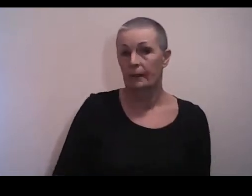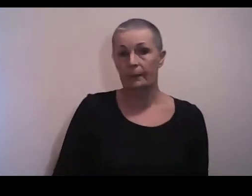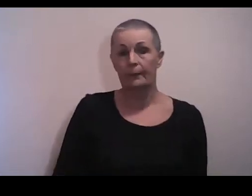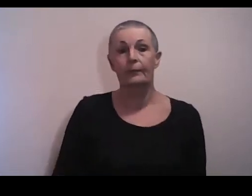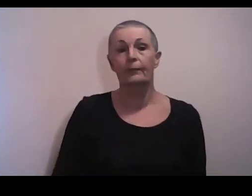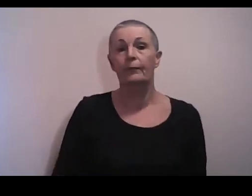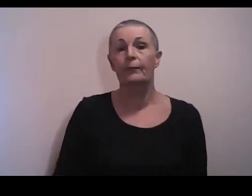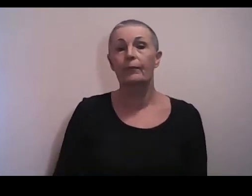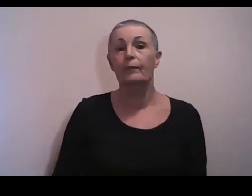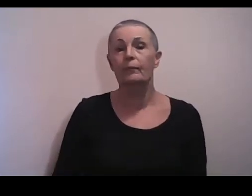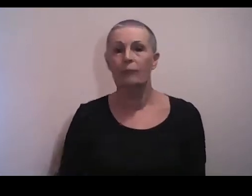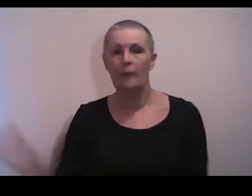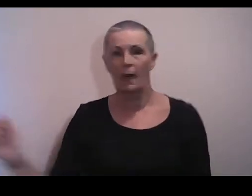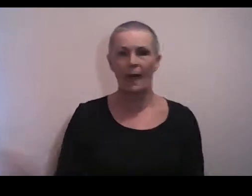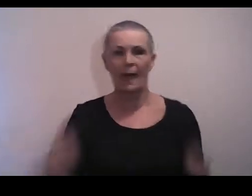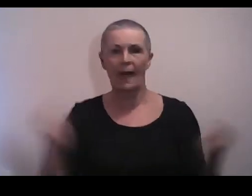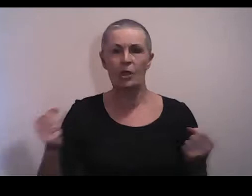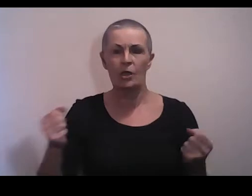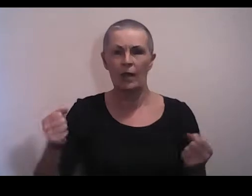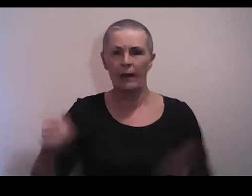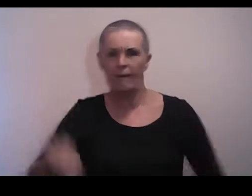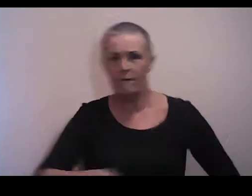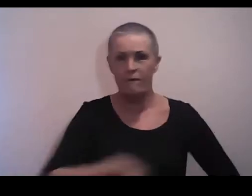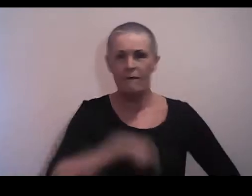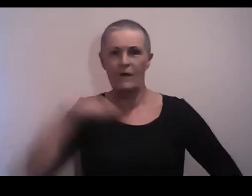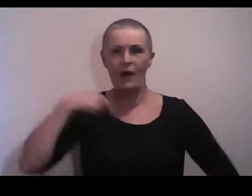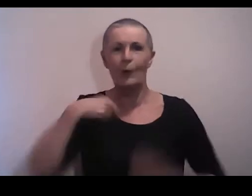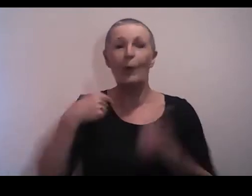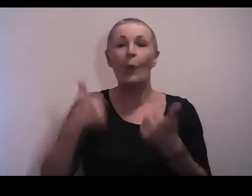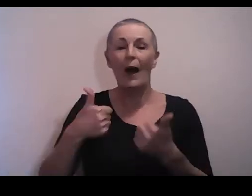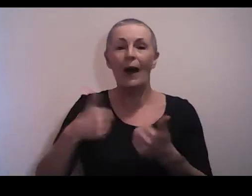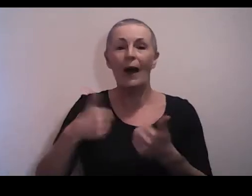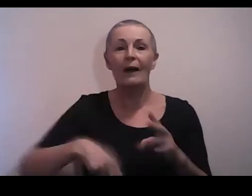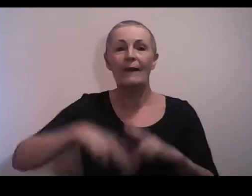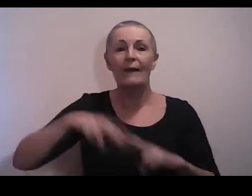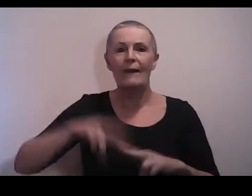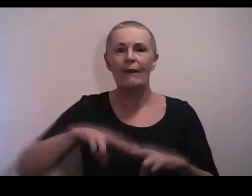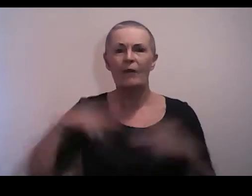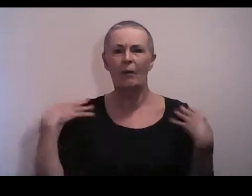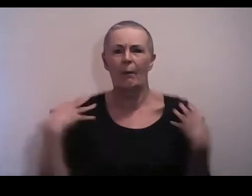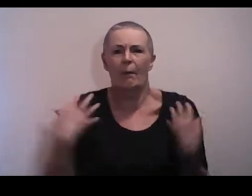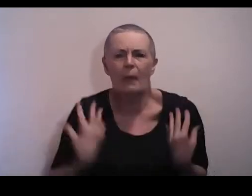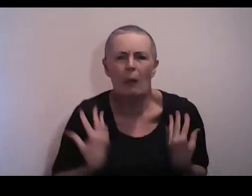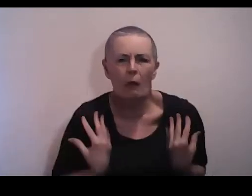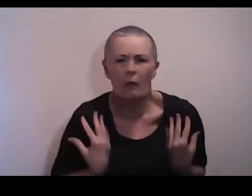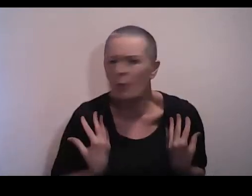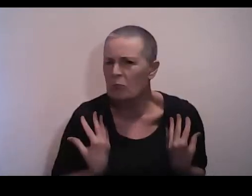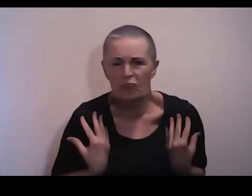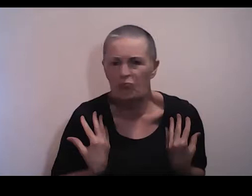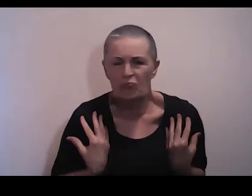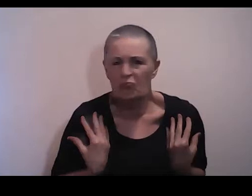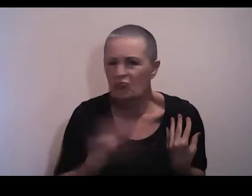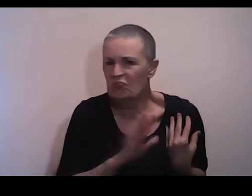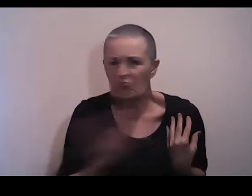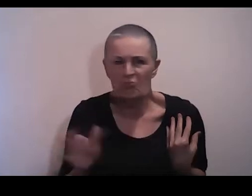because then your energy flows well. If you are hunched up or something like that, then it doesn't flow. So relax